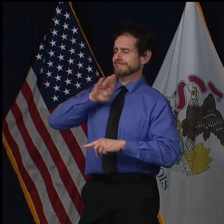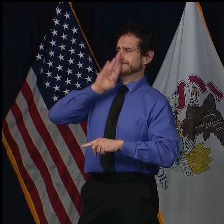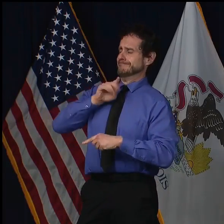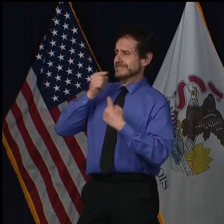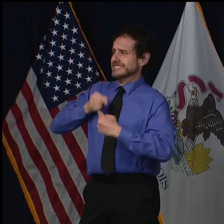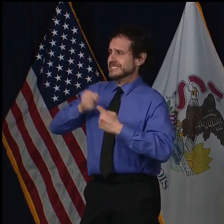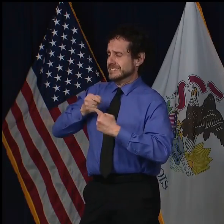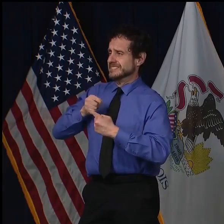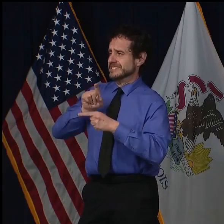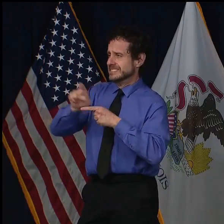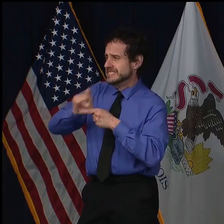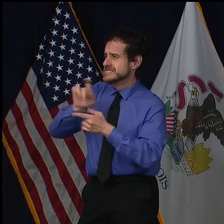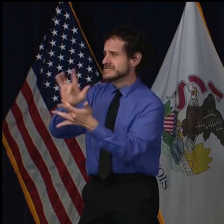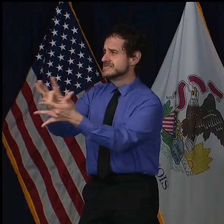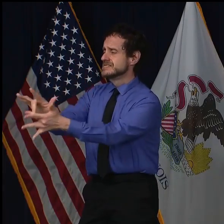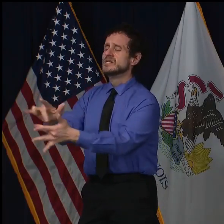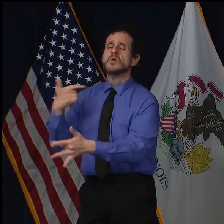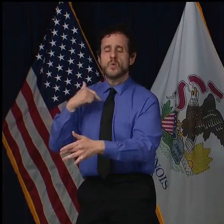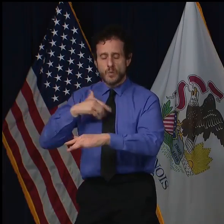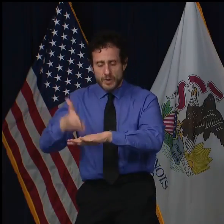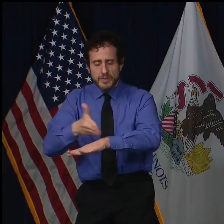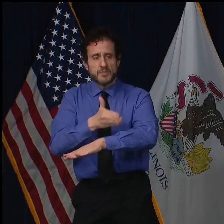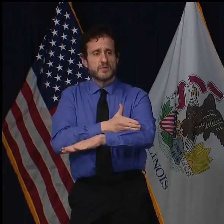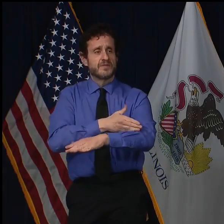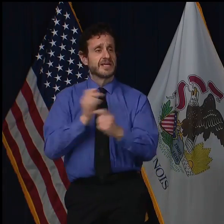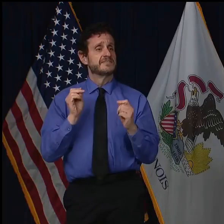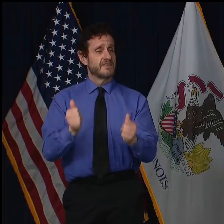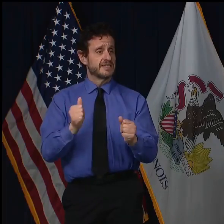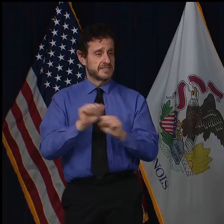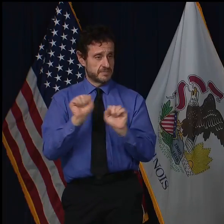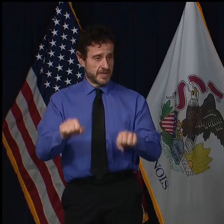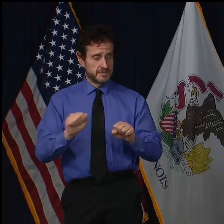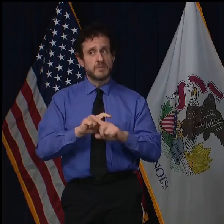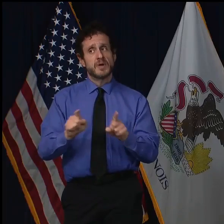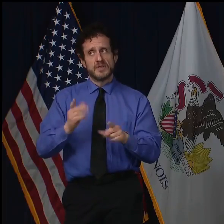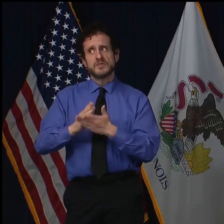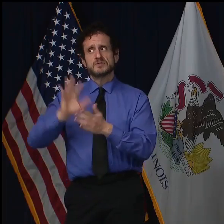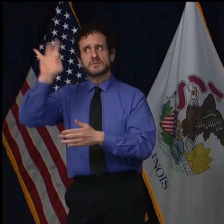We're ramping it up as much and as fast as possible, but there are federal